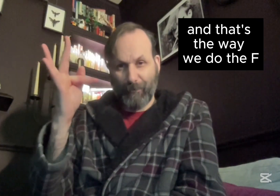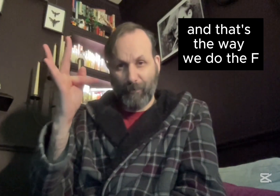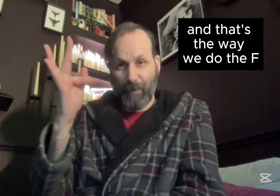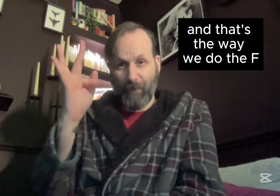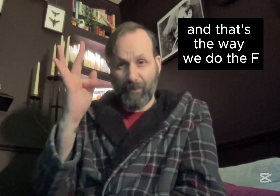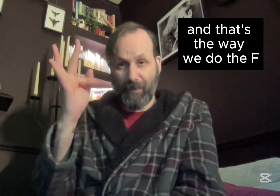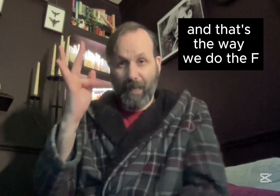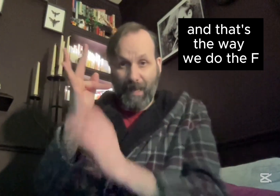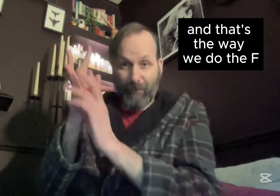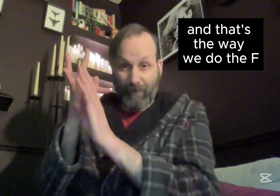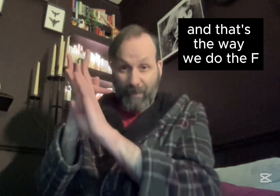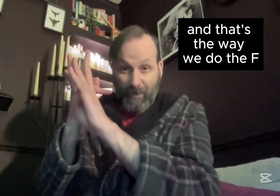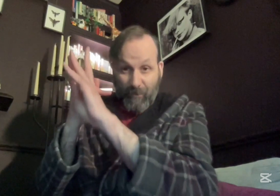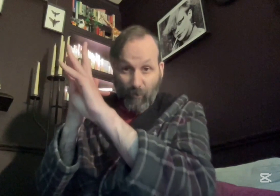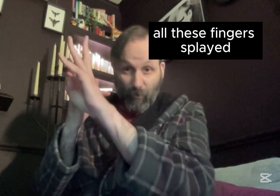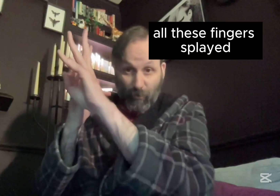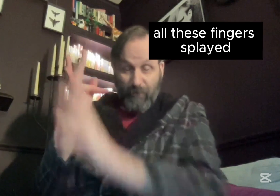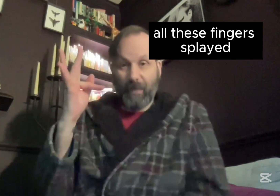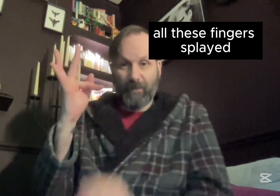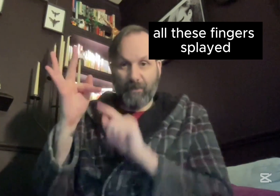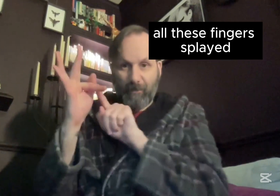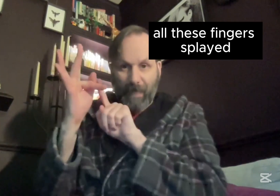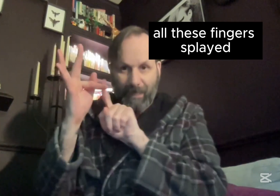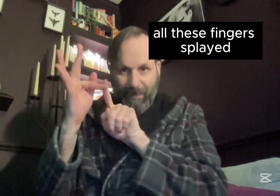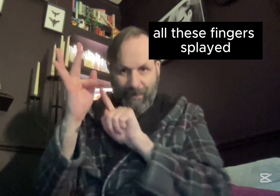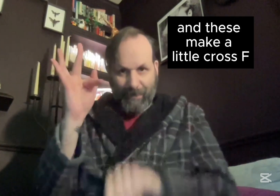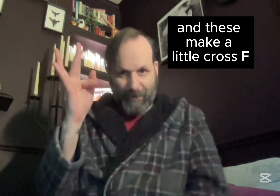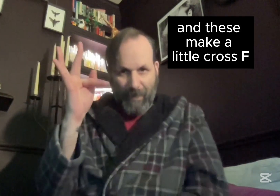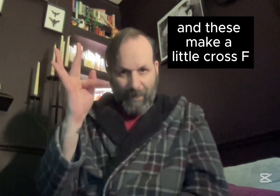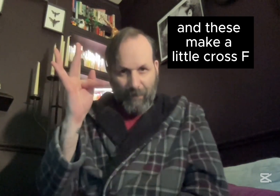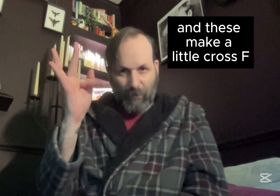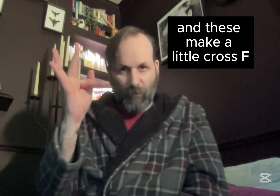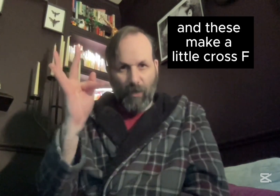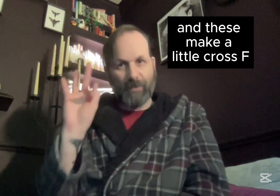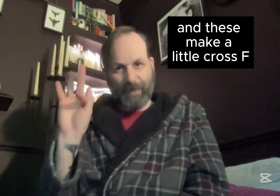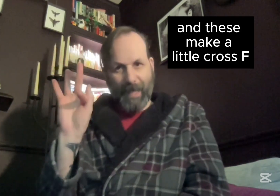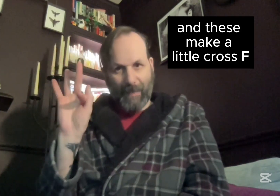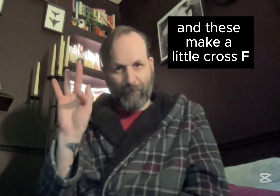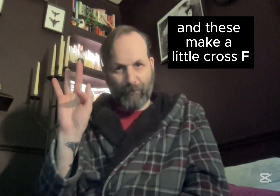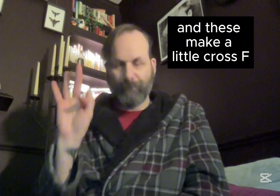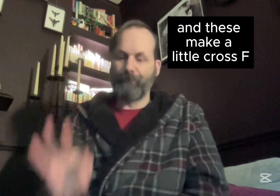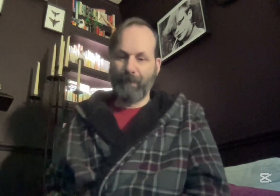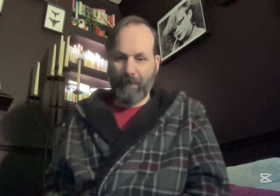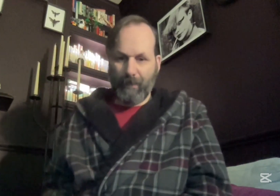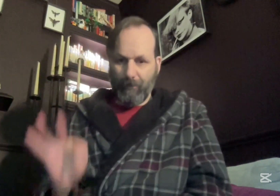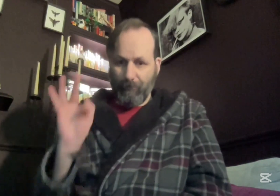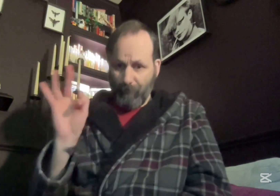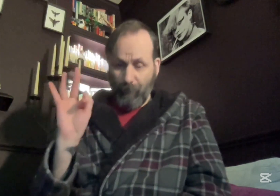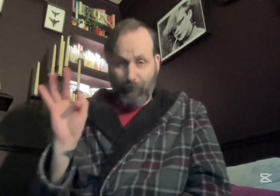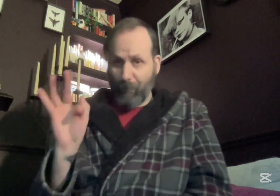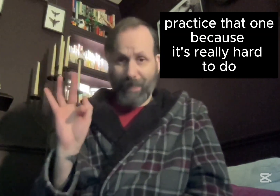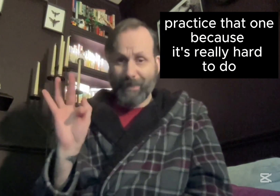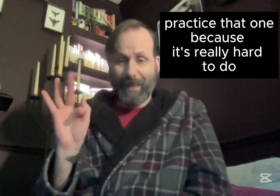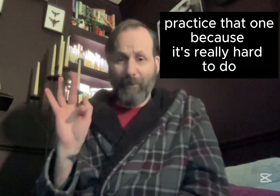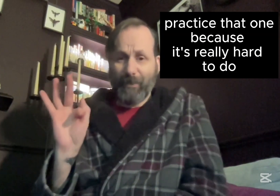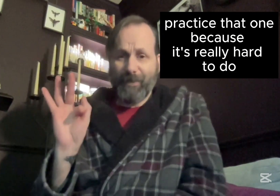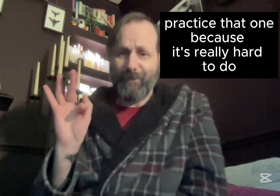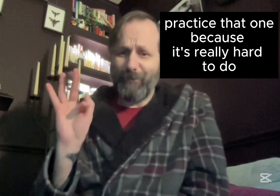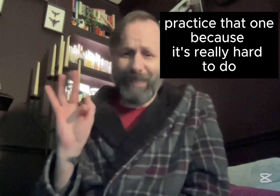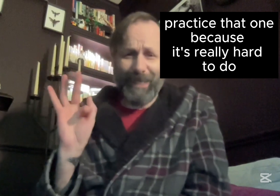the way we do the F. So all the fingers are splayed, and these make a little cross, F. Practice that one, because it's really